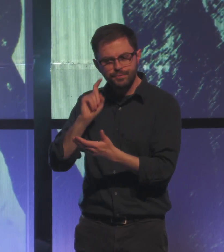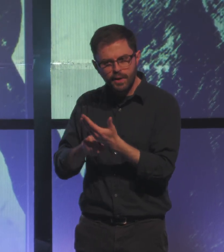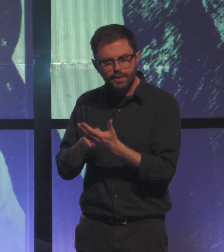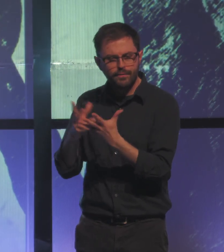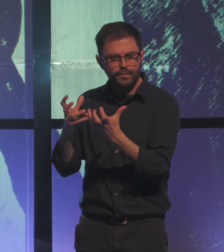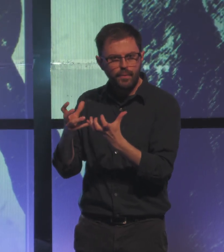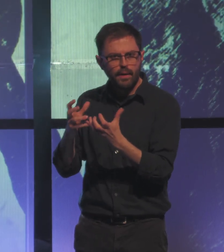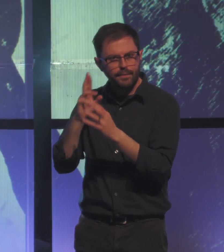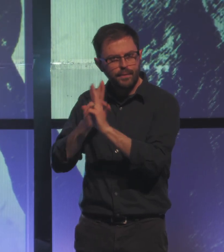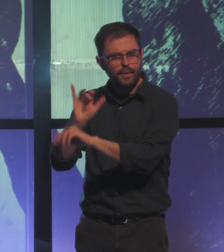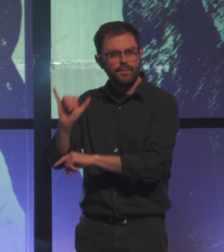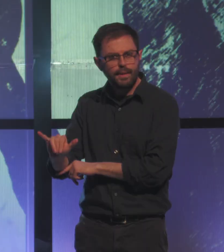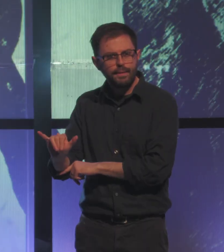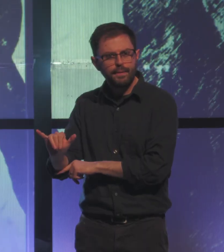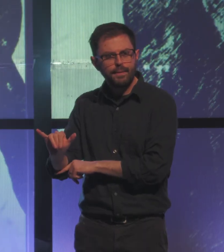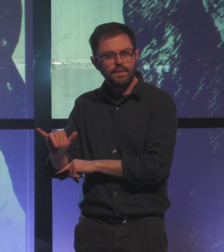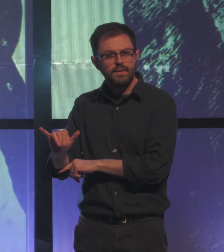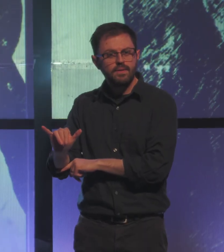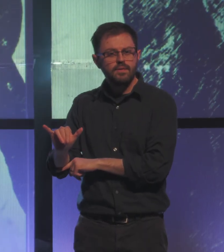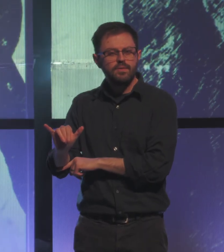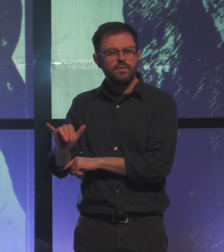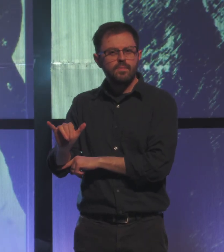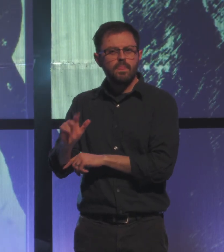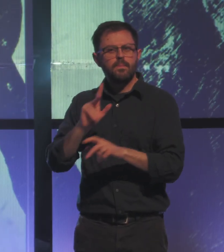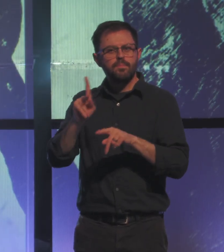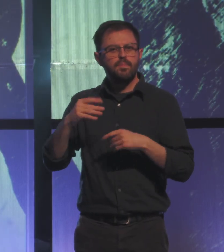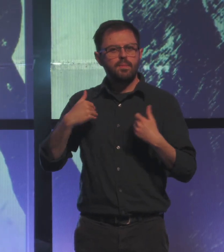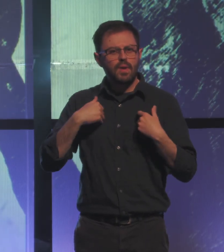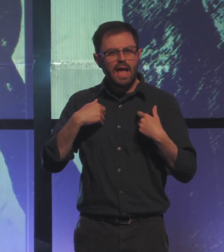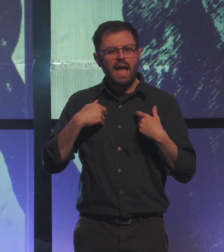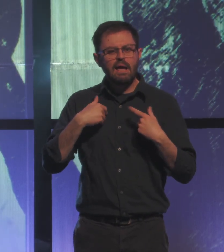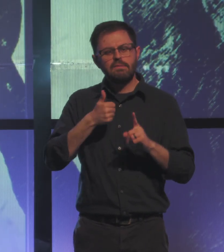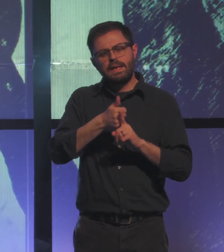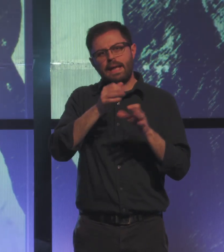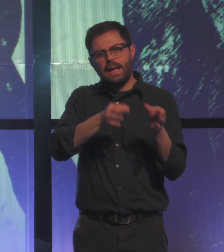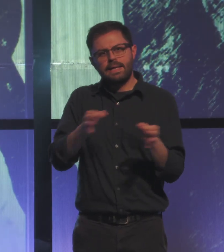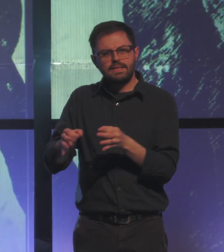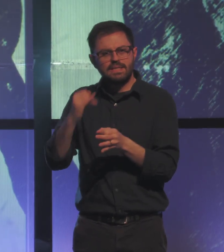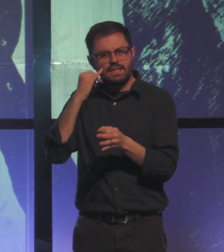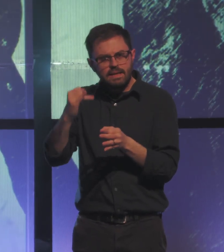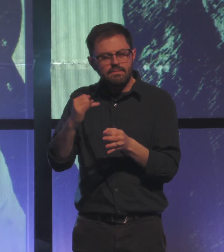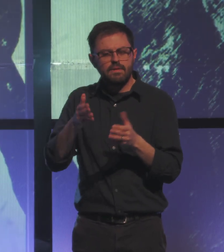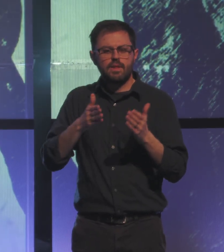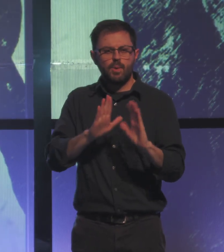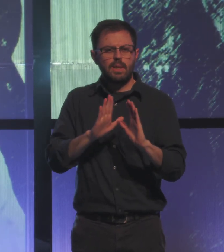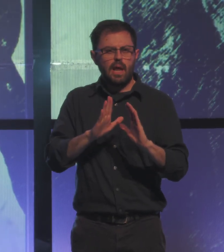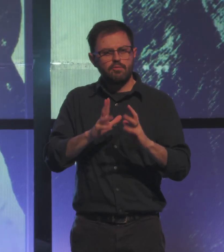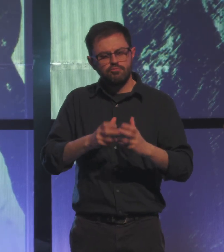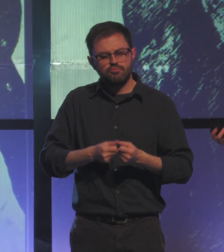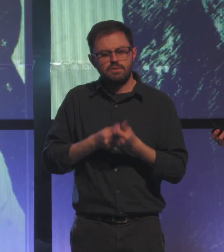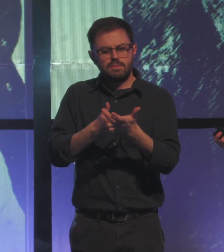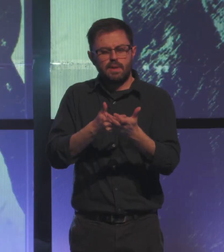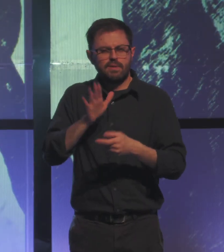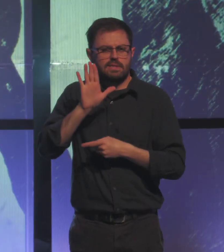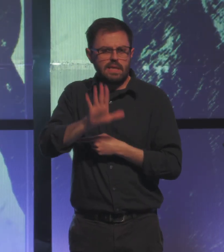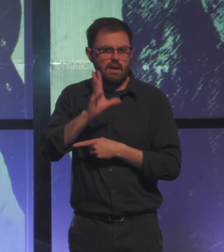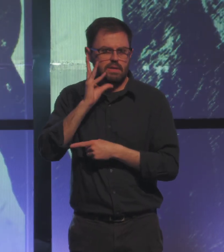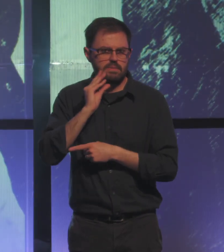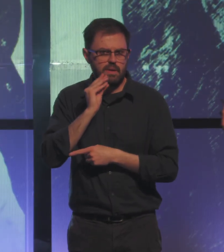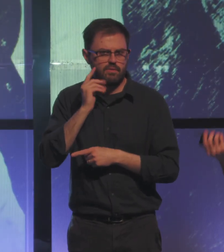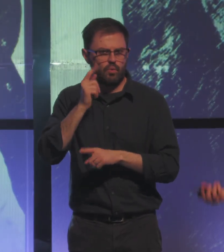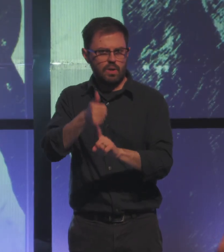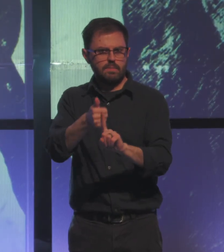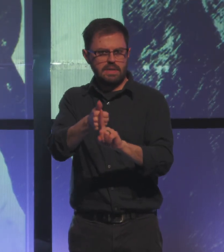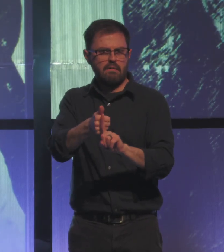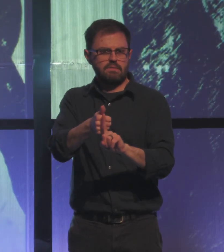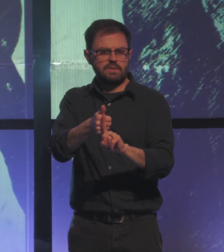Agency is restored when people are allowed to speak their own experiences. And so how does this make you a better person? How